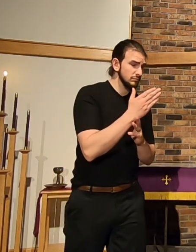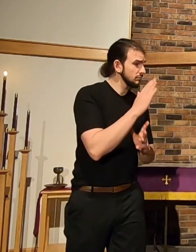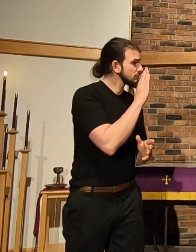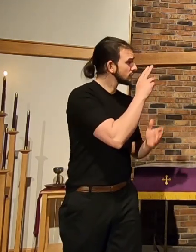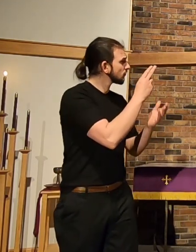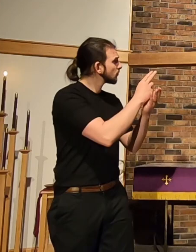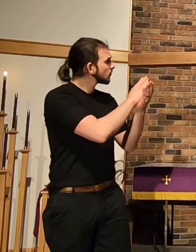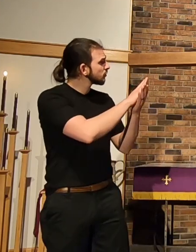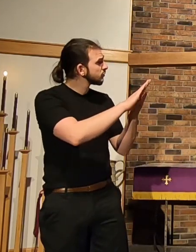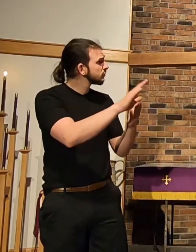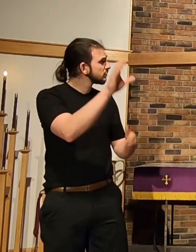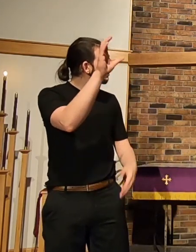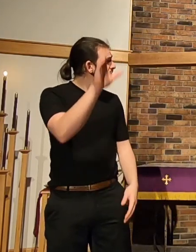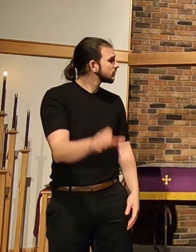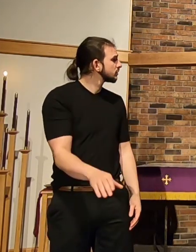By your holy cross,